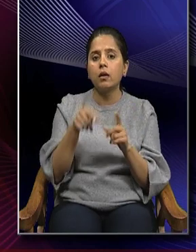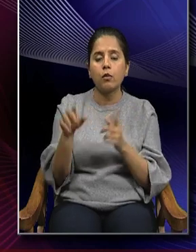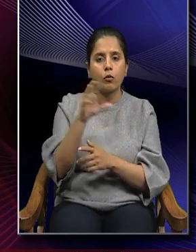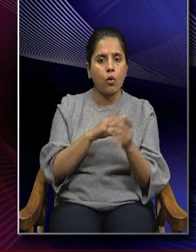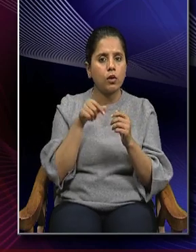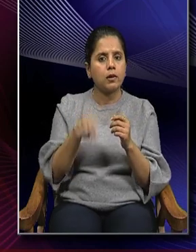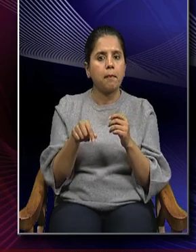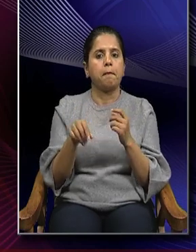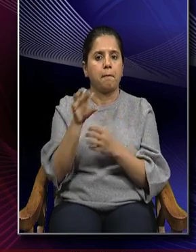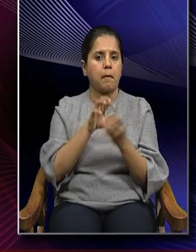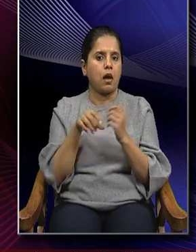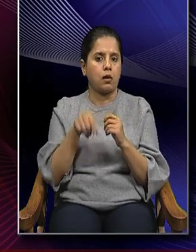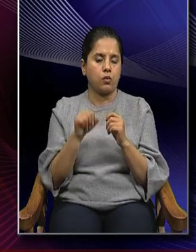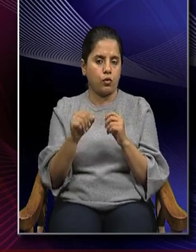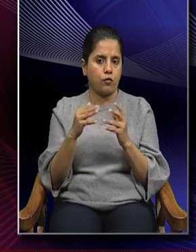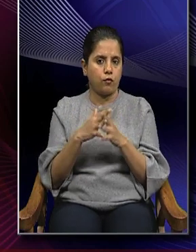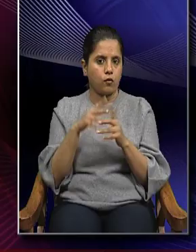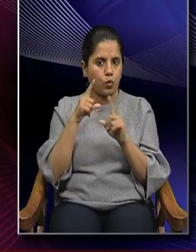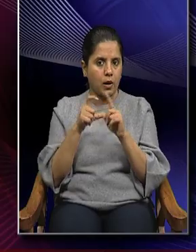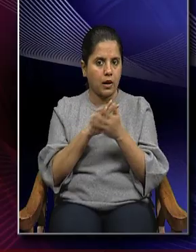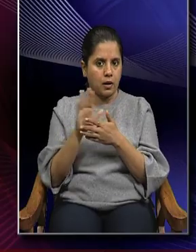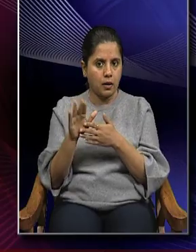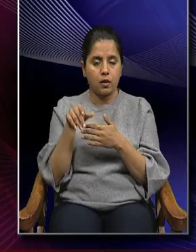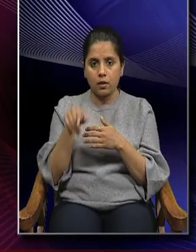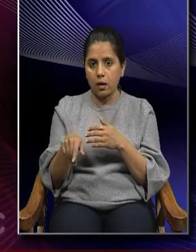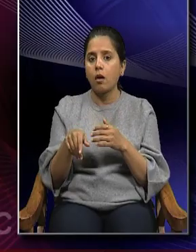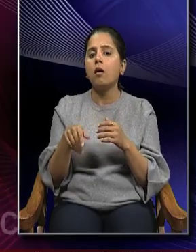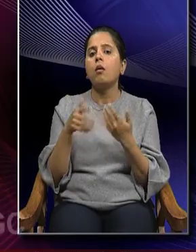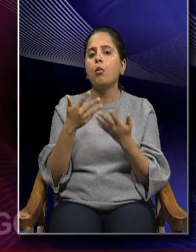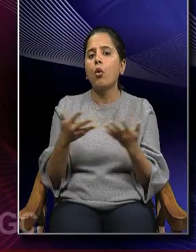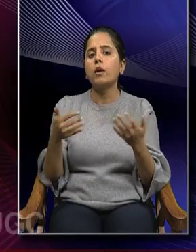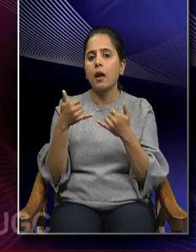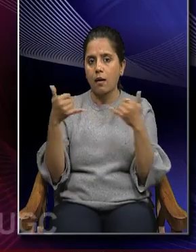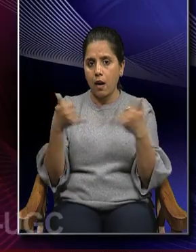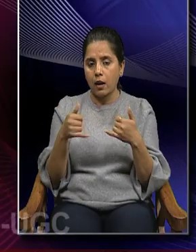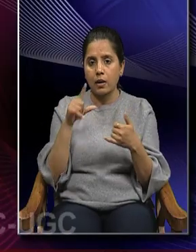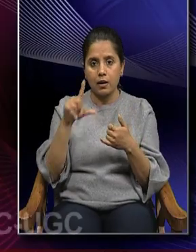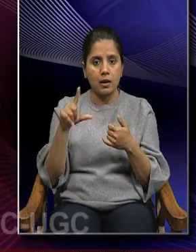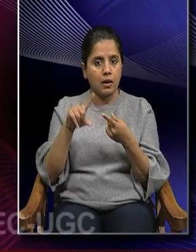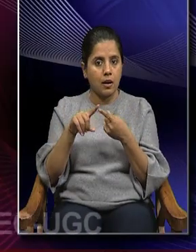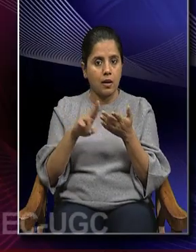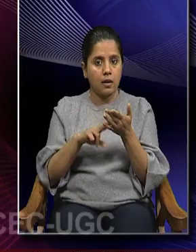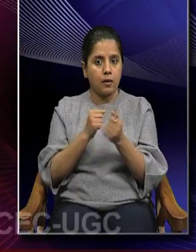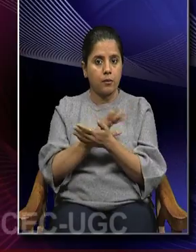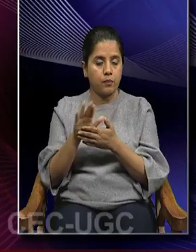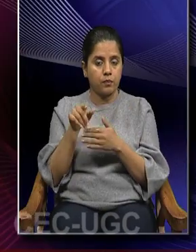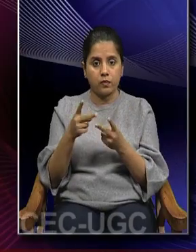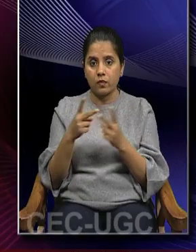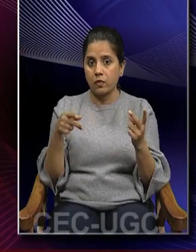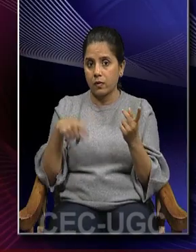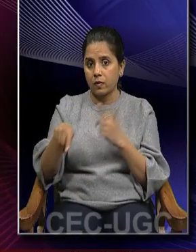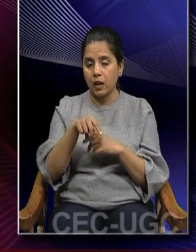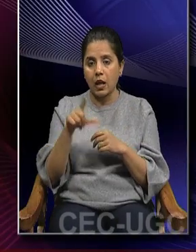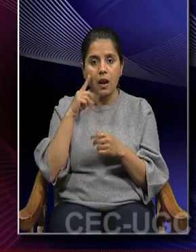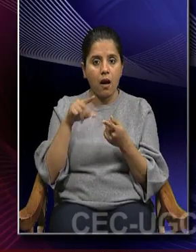width. Now, another term is product line length. Line length we are talking about, the number of products in a product